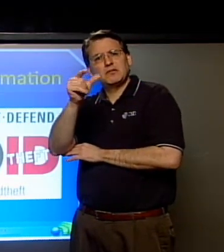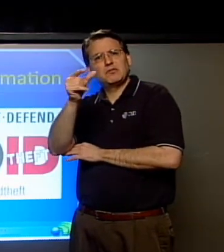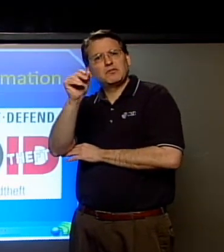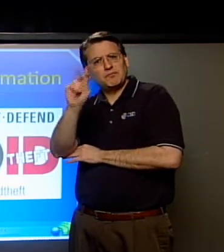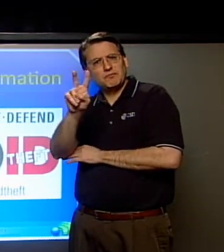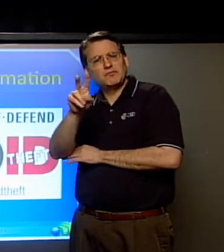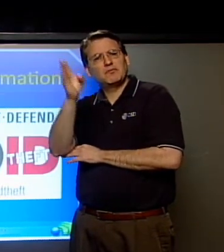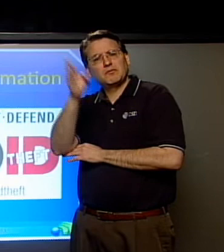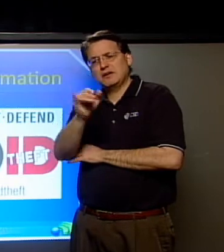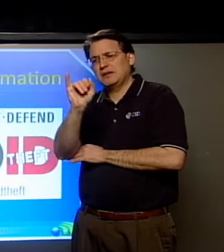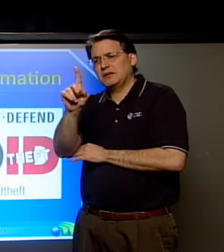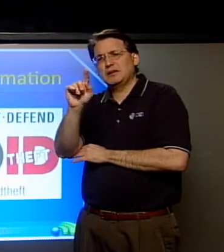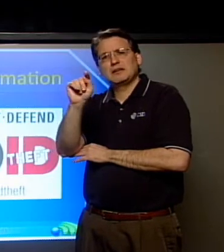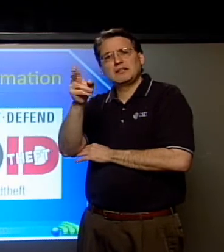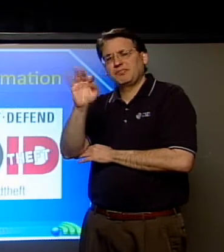here,